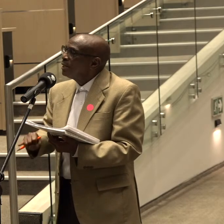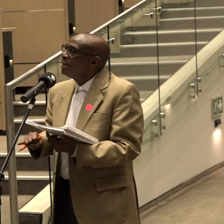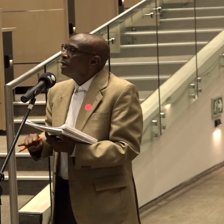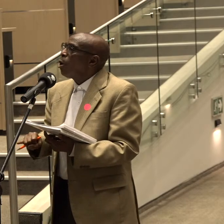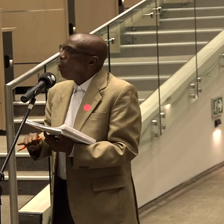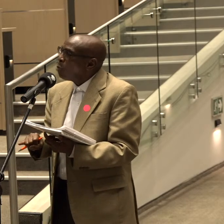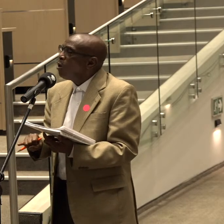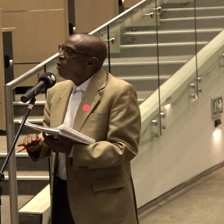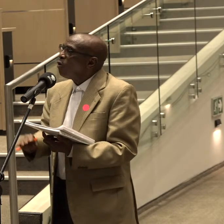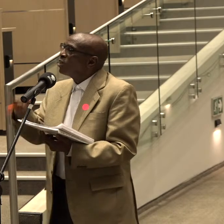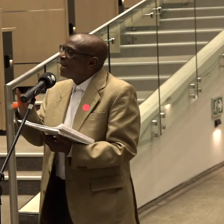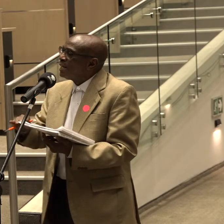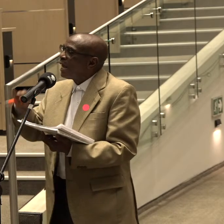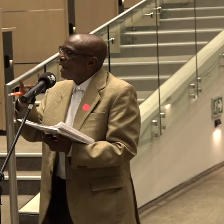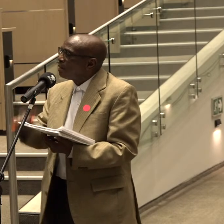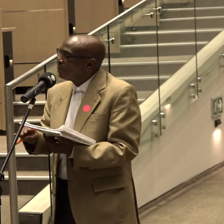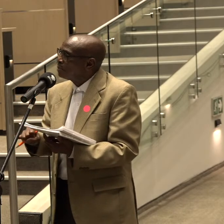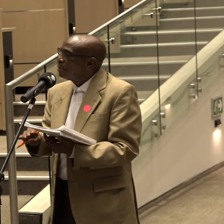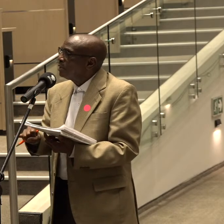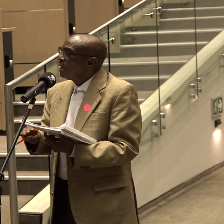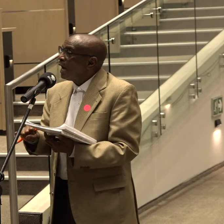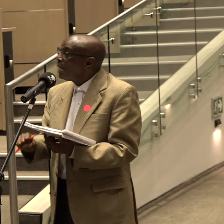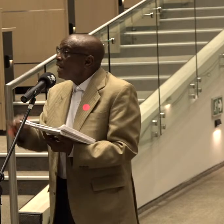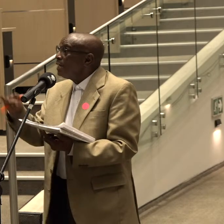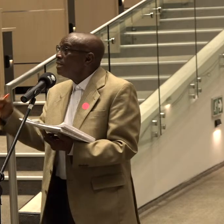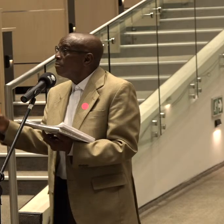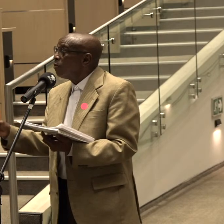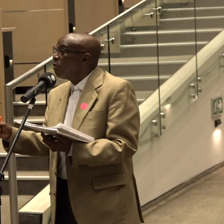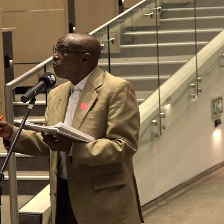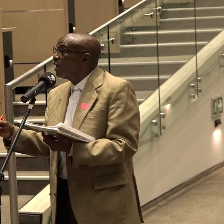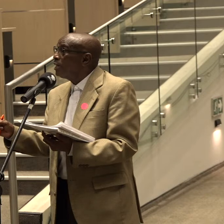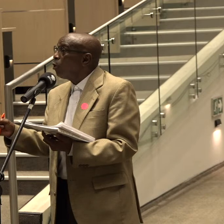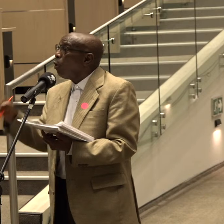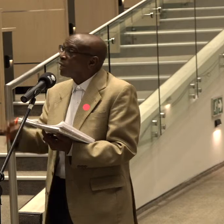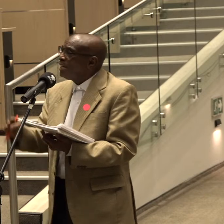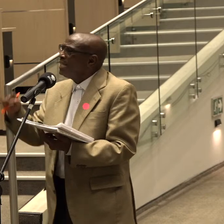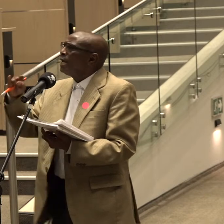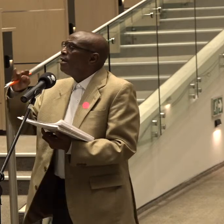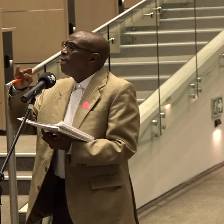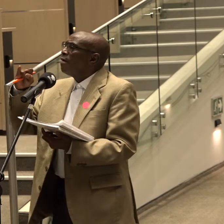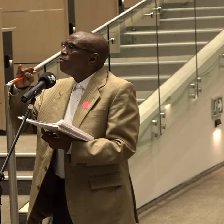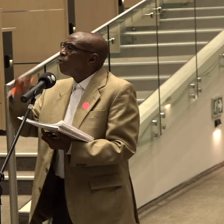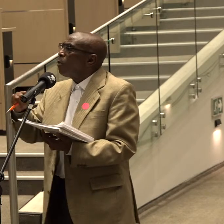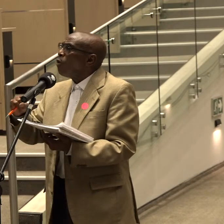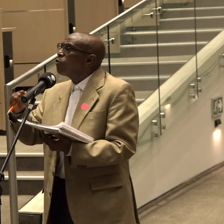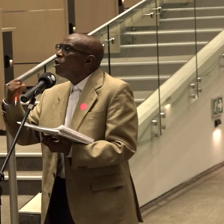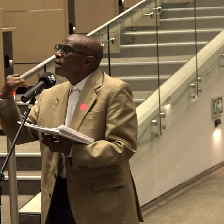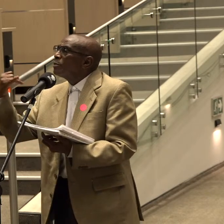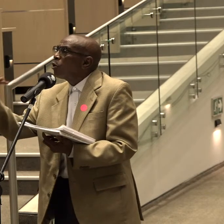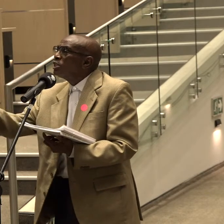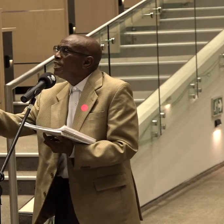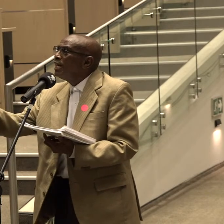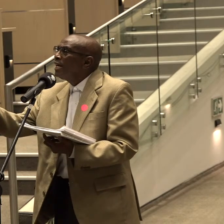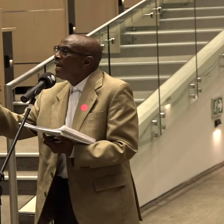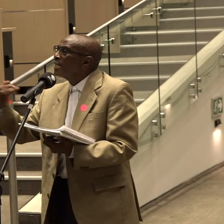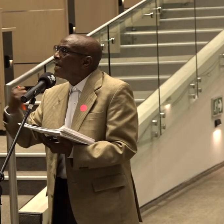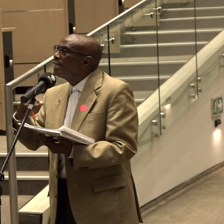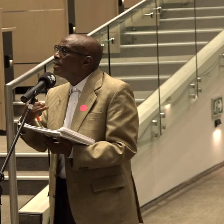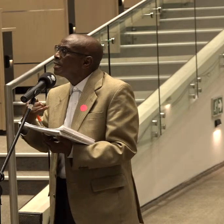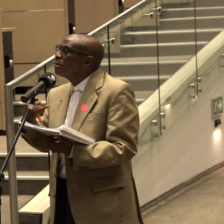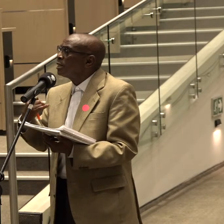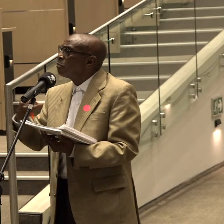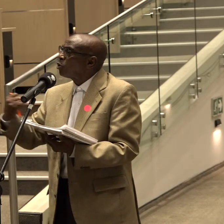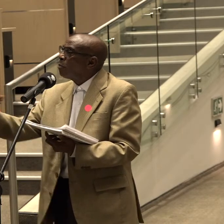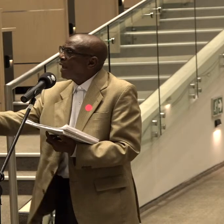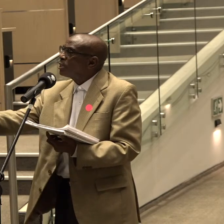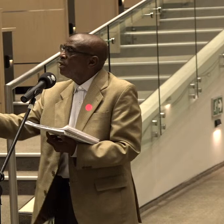even lost hope of getting help either in the form of funding or in the form of reporting and